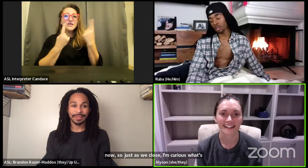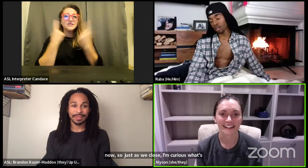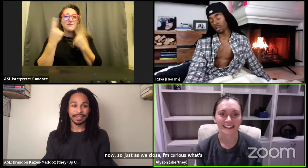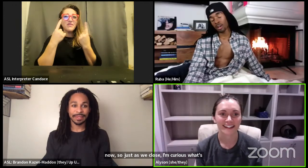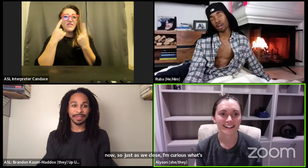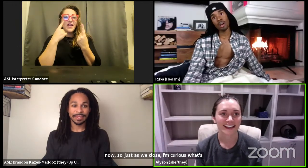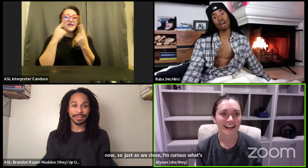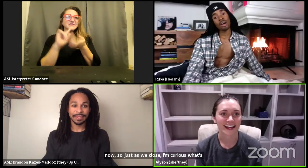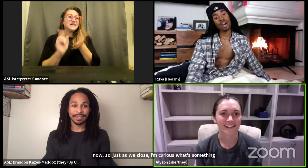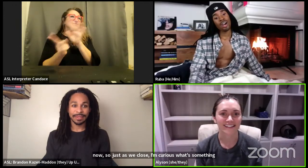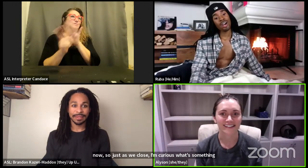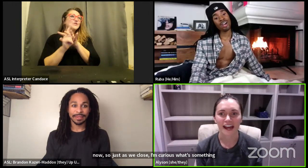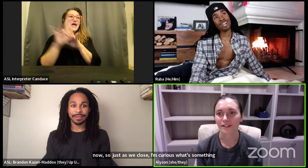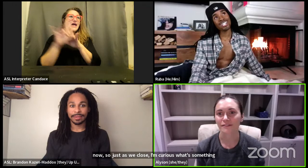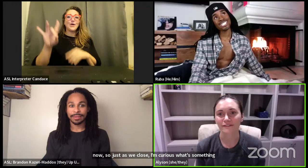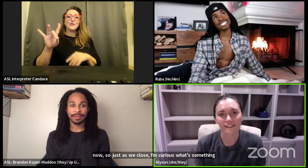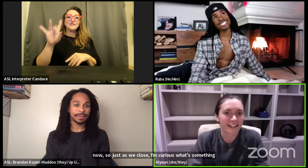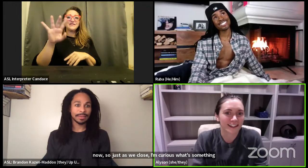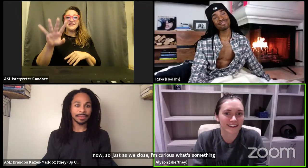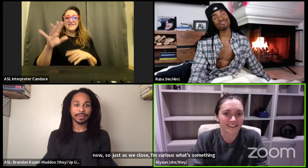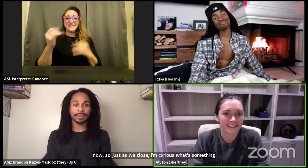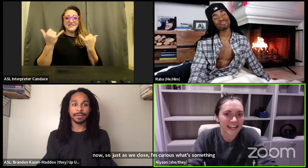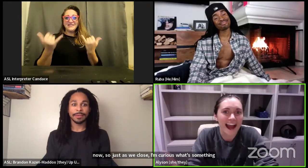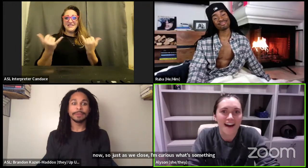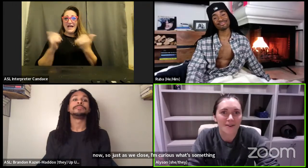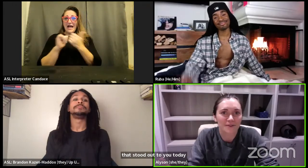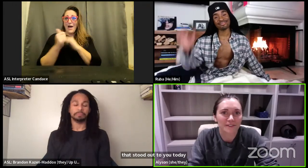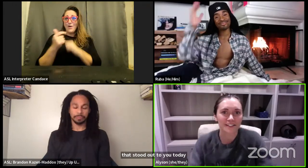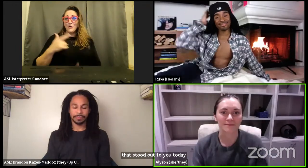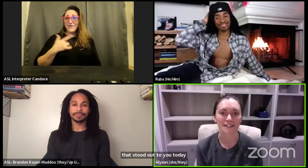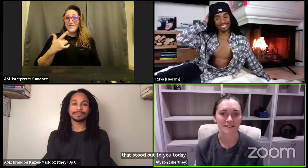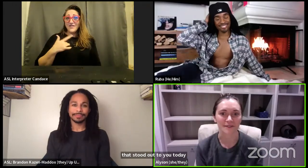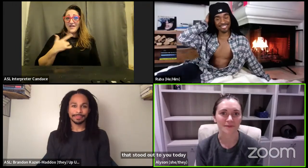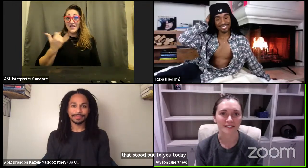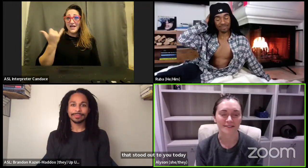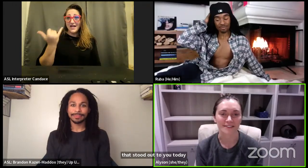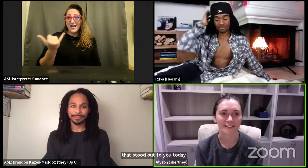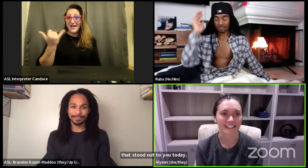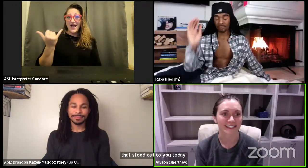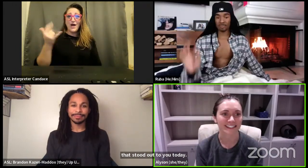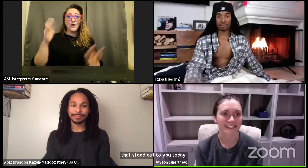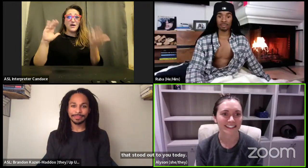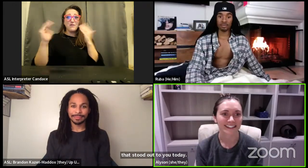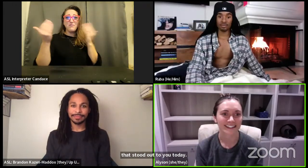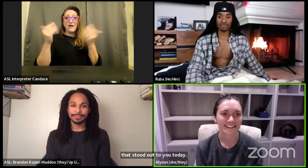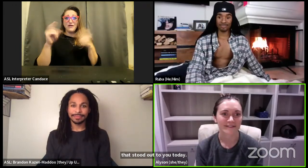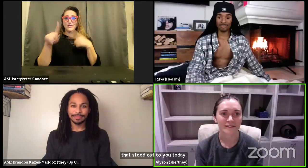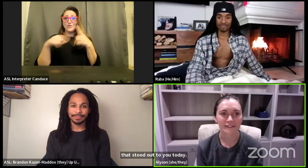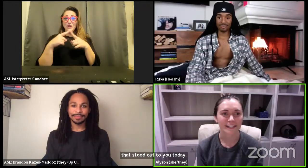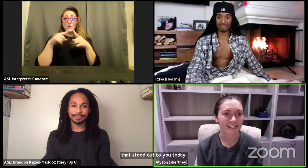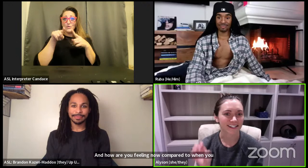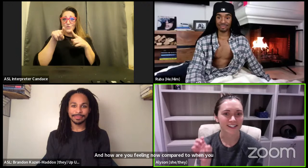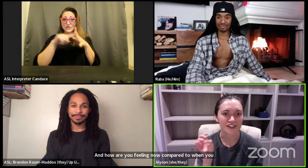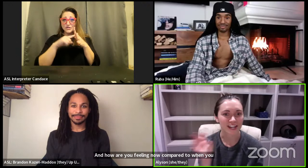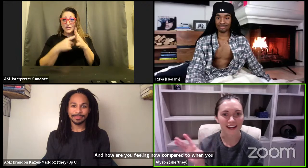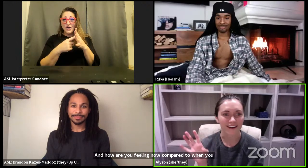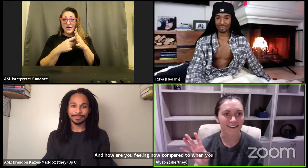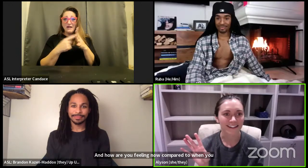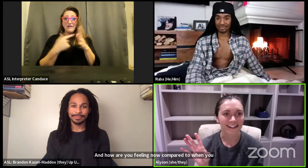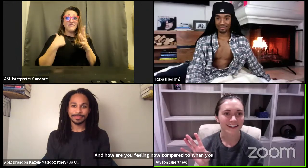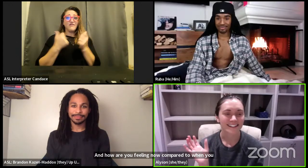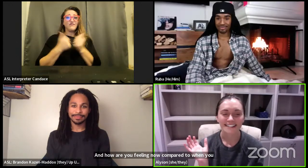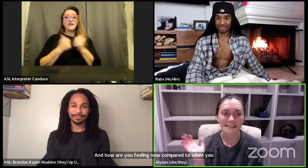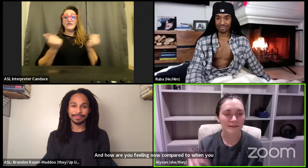today? And how are you feeling now compared to when you started? Feel free to